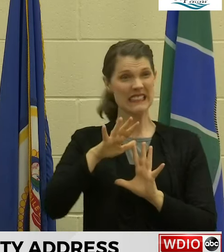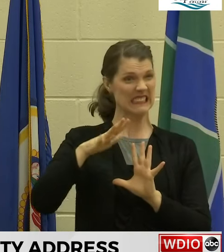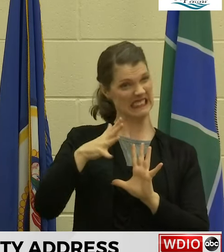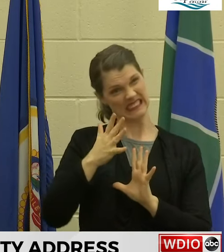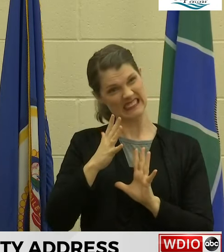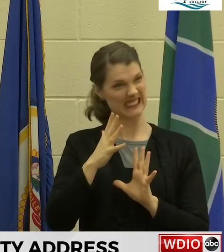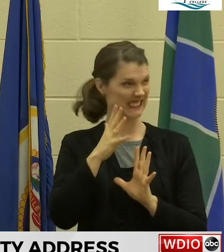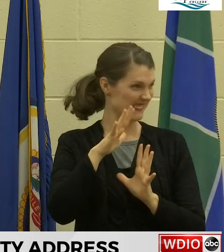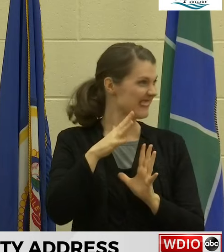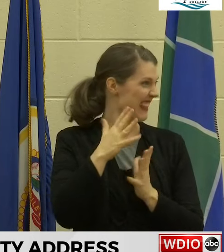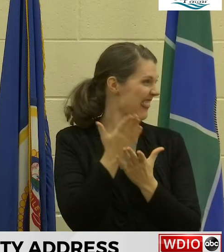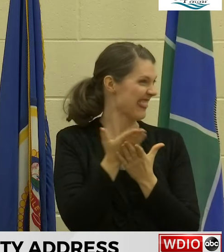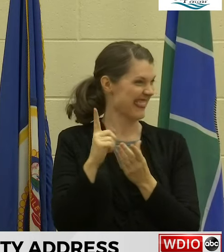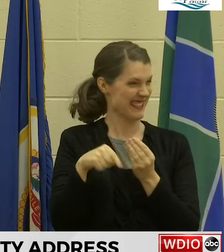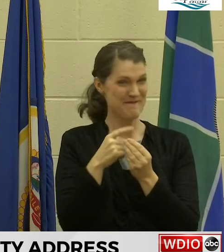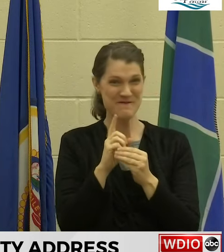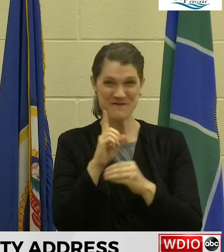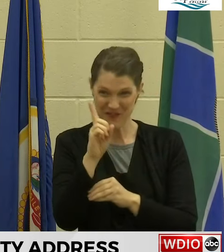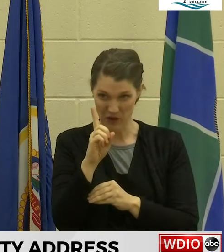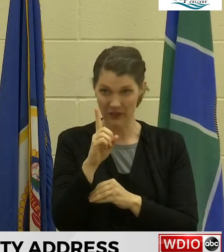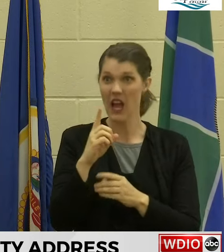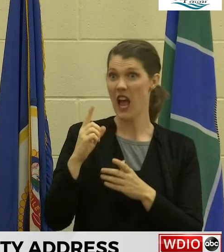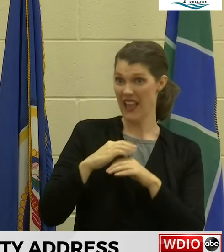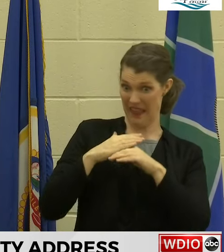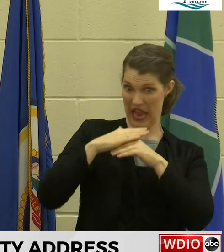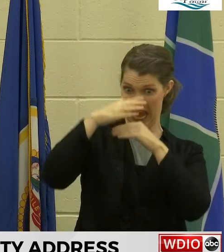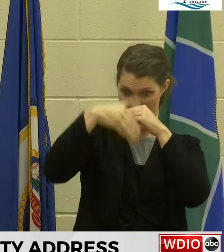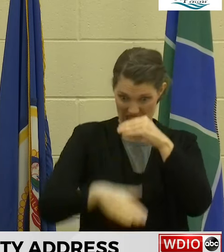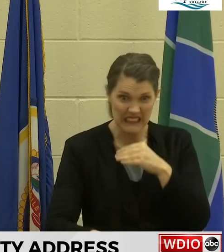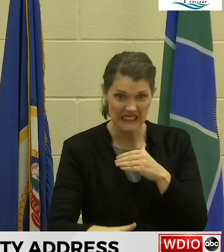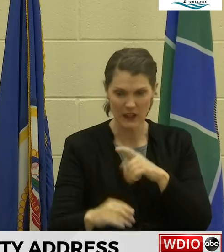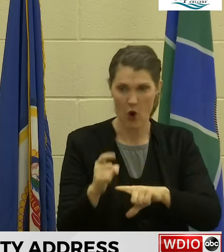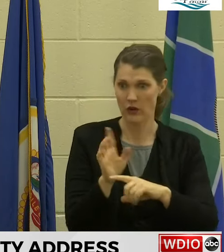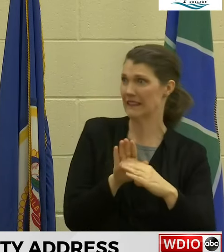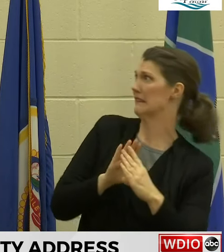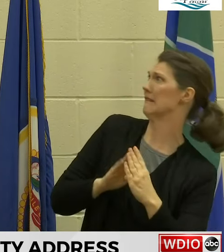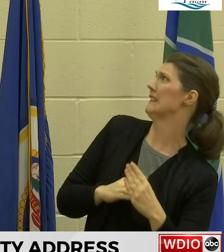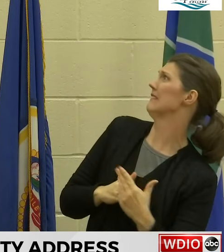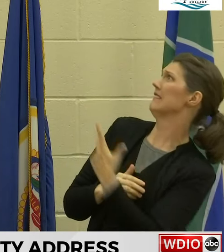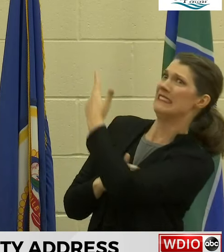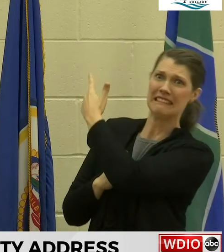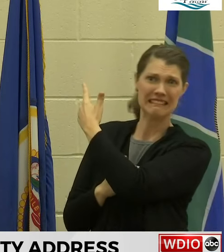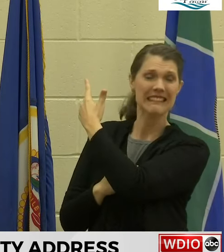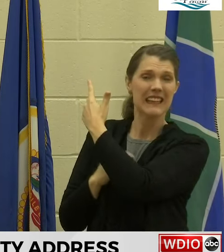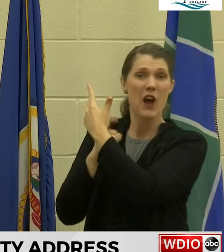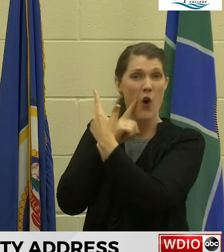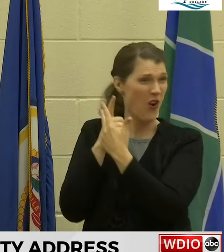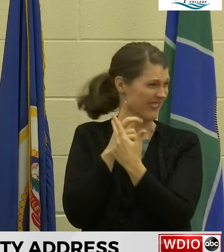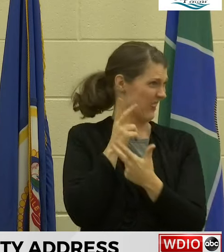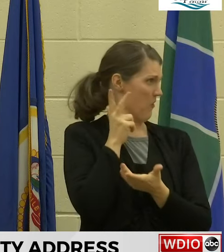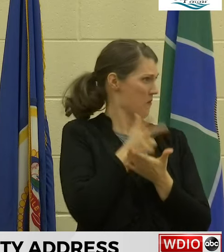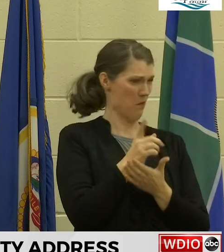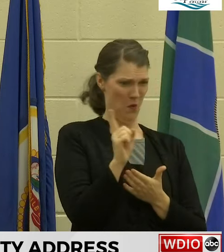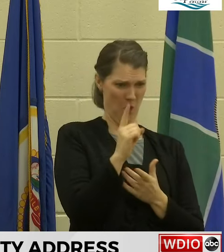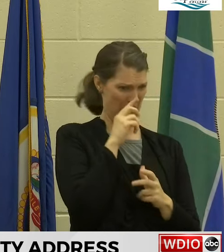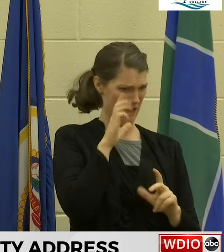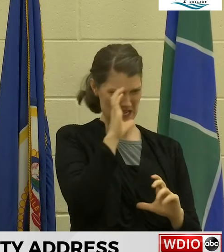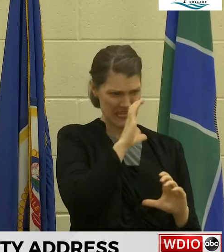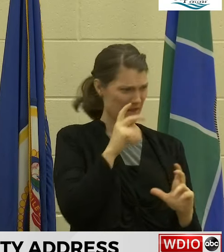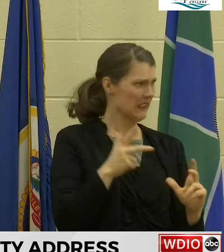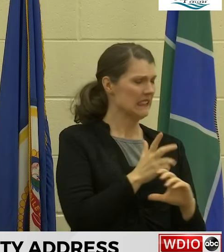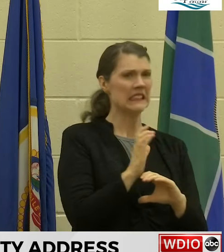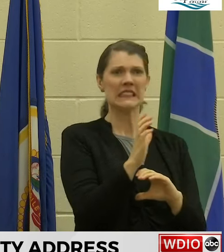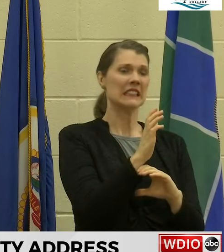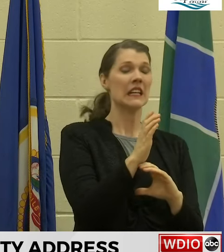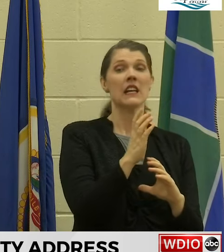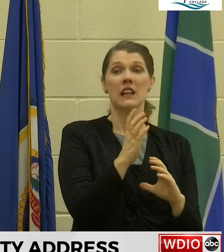about Duluth: our steep, slippery hills, difficult parking. And just like everyone else, I